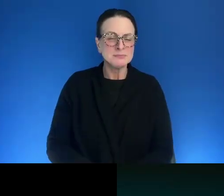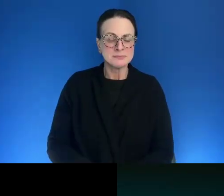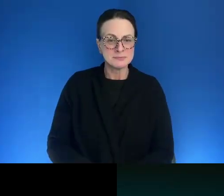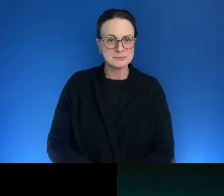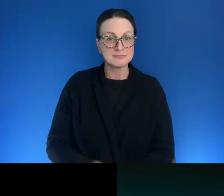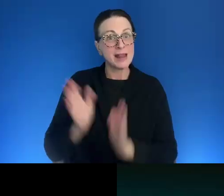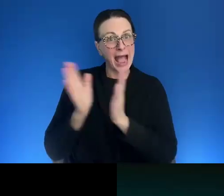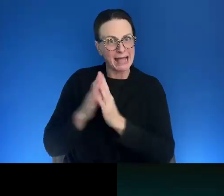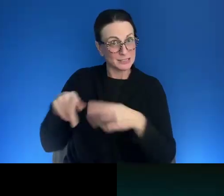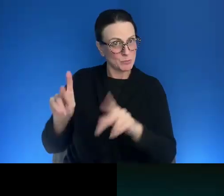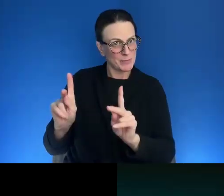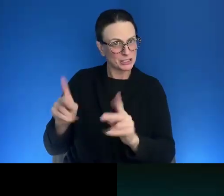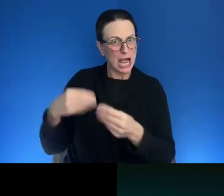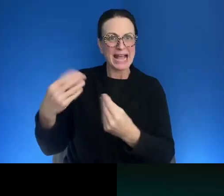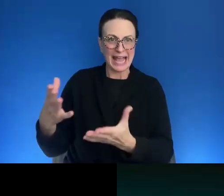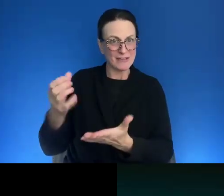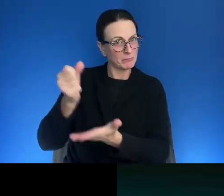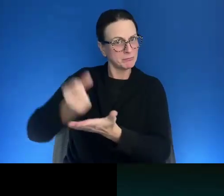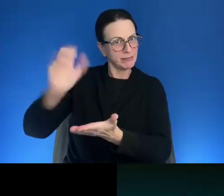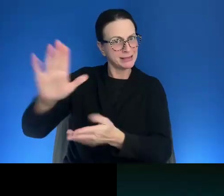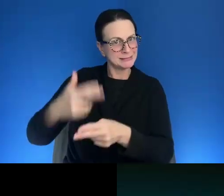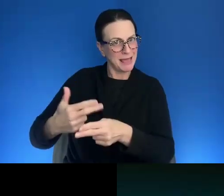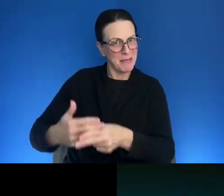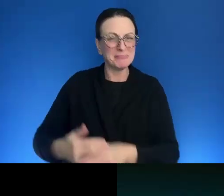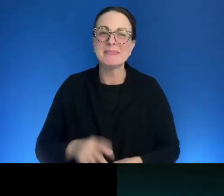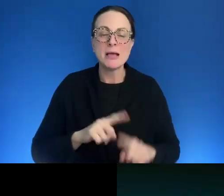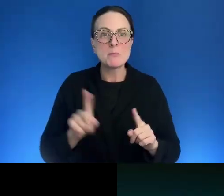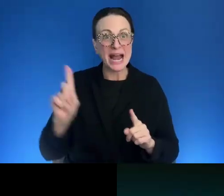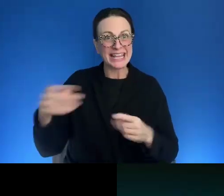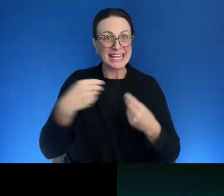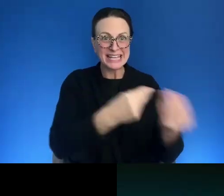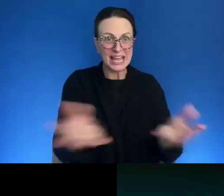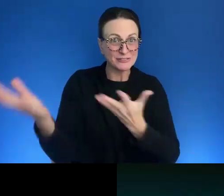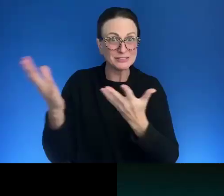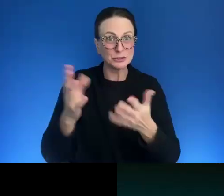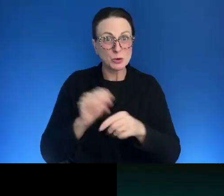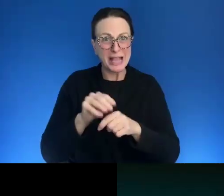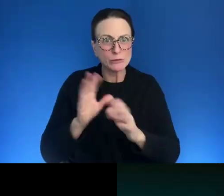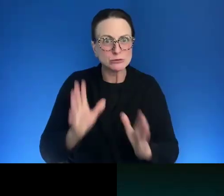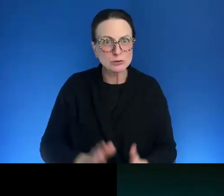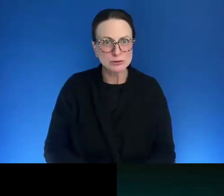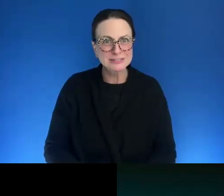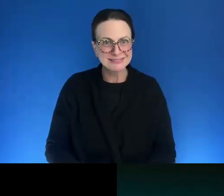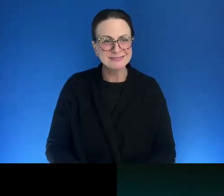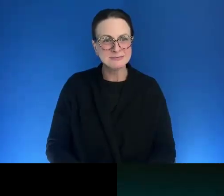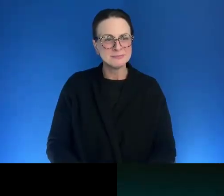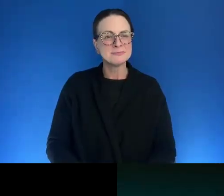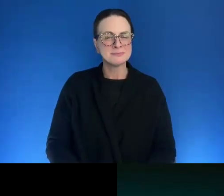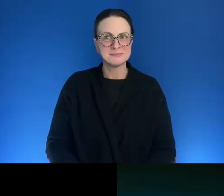I asked him for permission. I gave him credit, but this is what he gives his counselors to